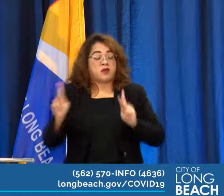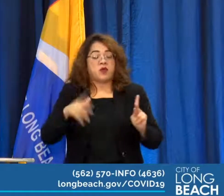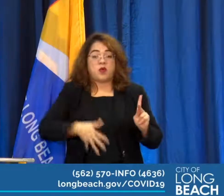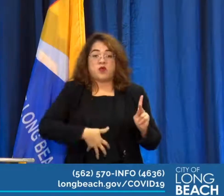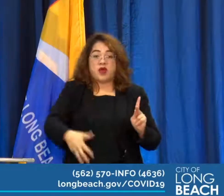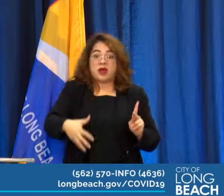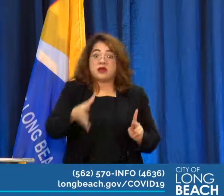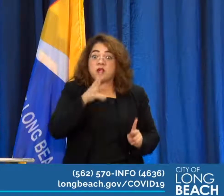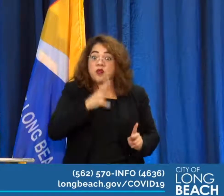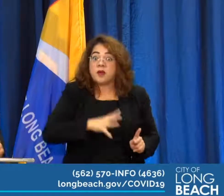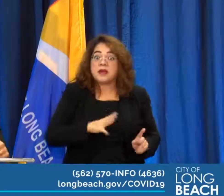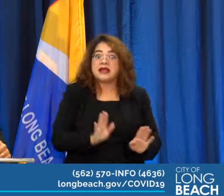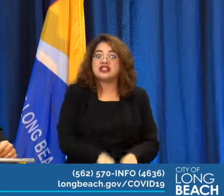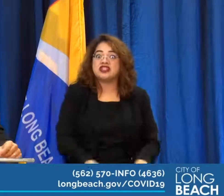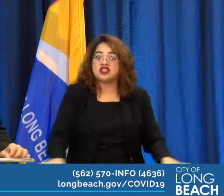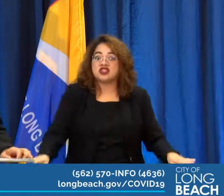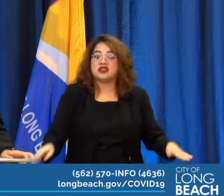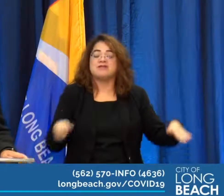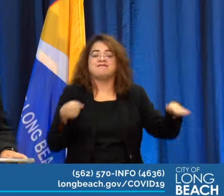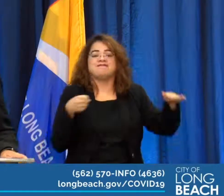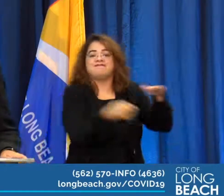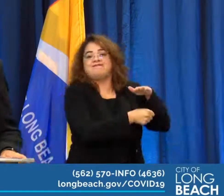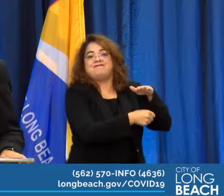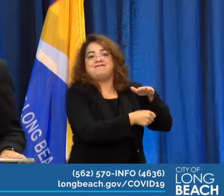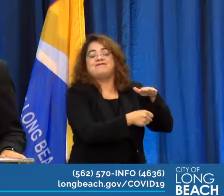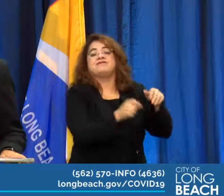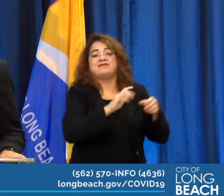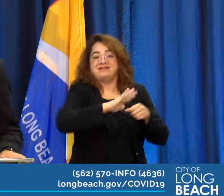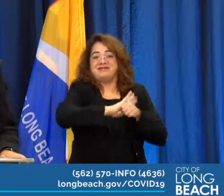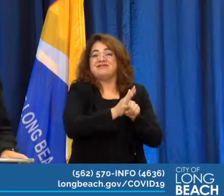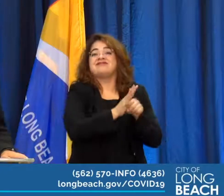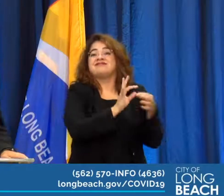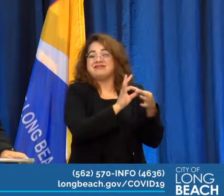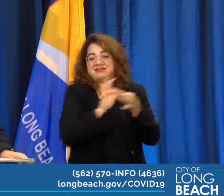children being hospitalized with COVID-19.